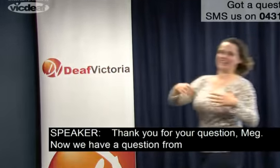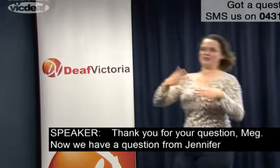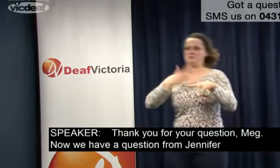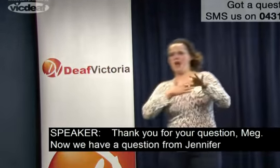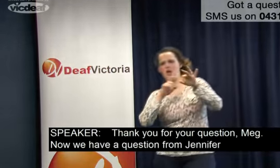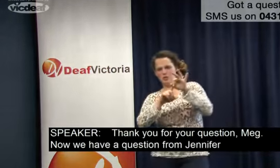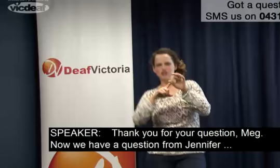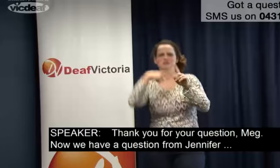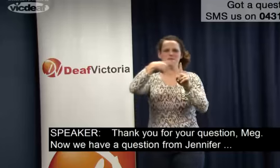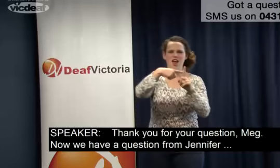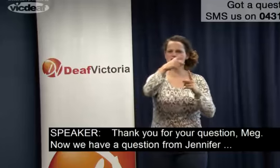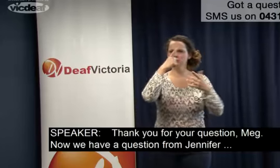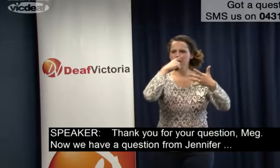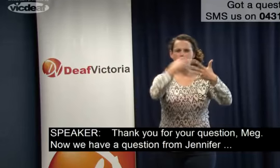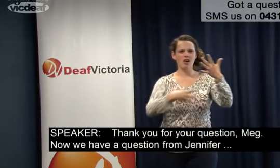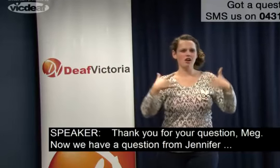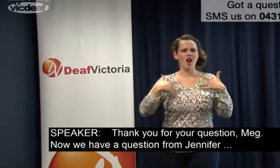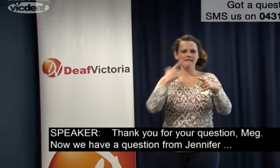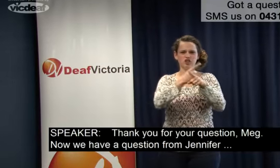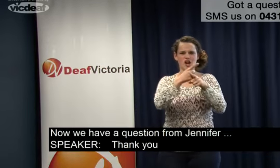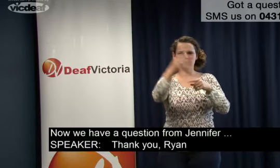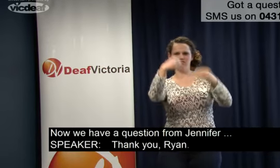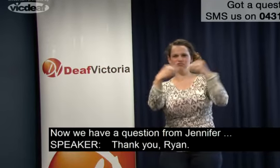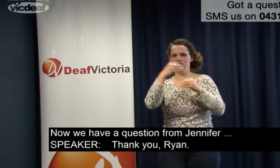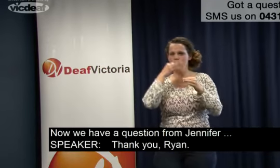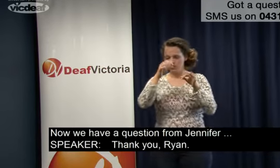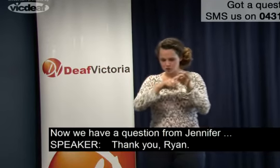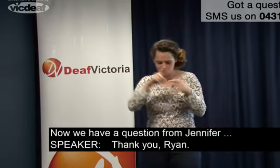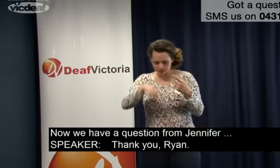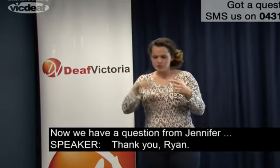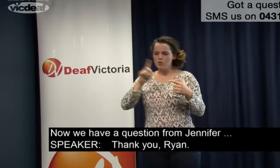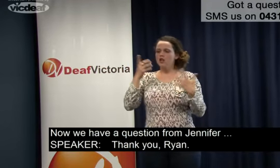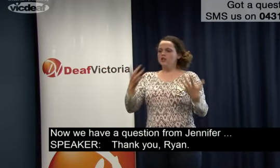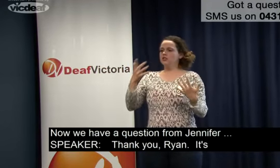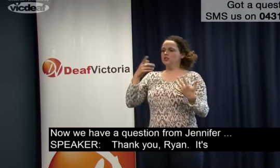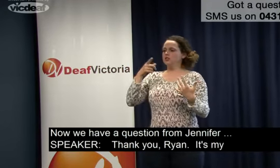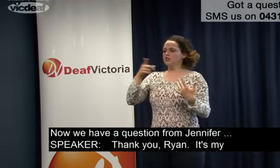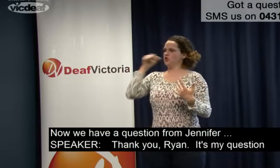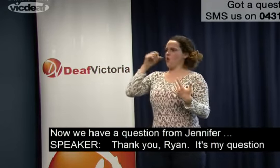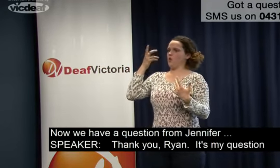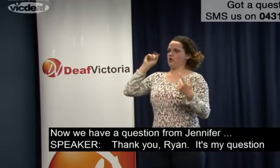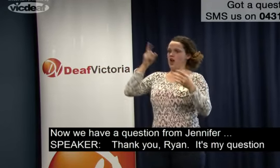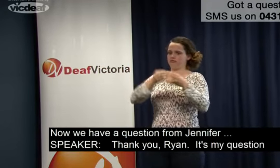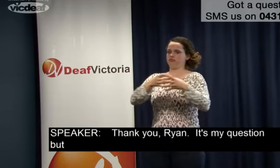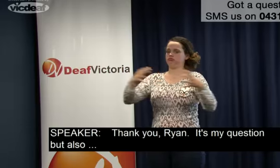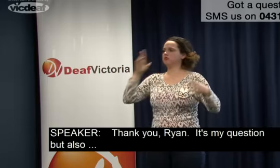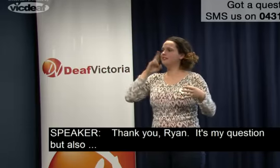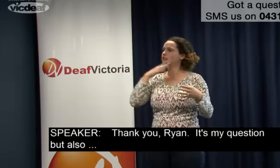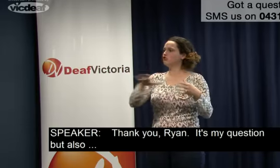Ryan. It's my question, but also just some other questions that have been